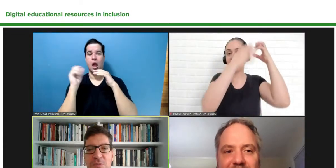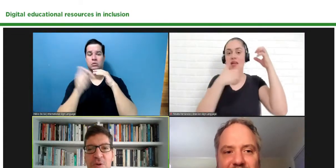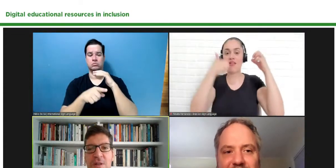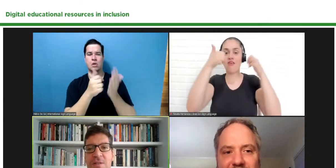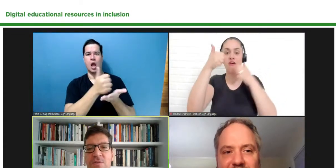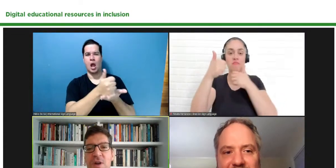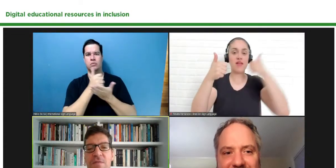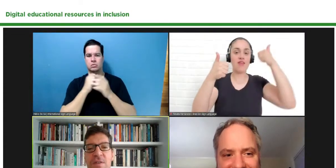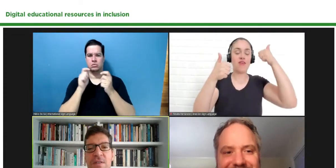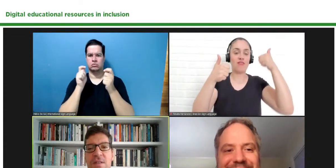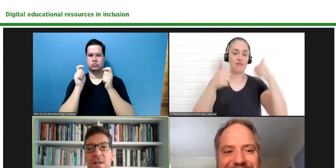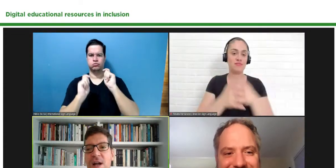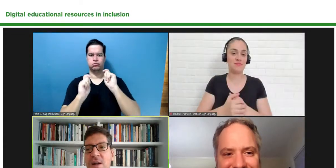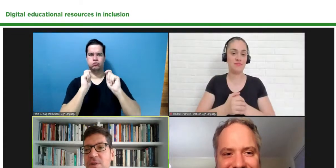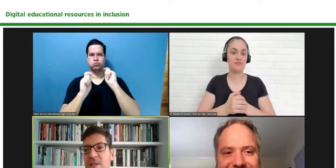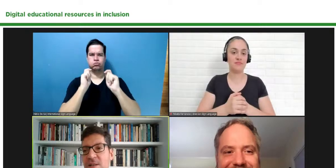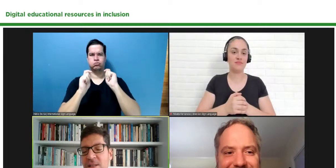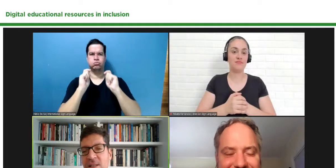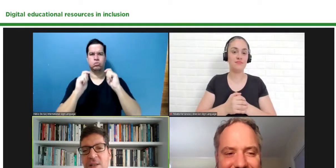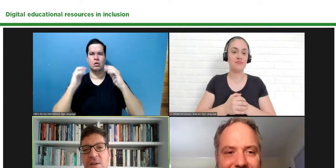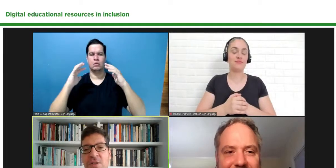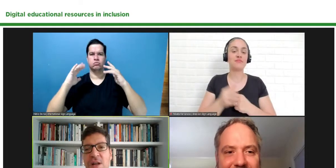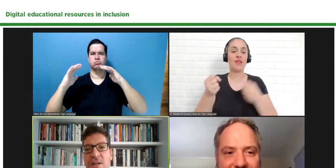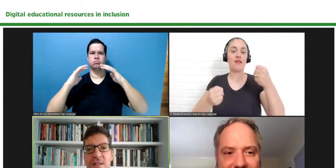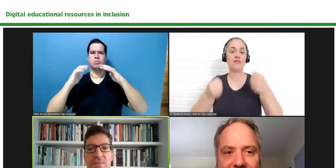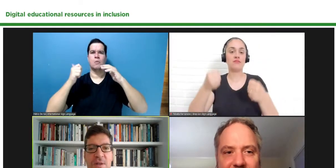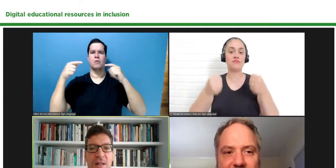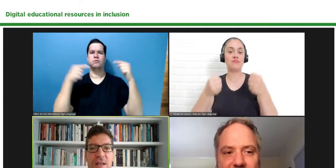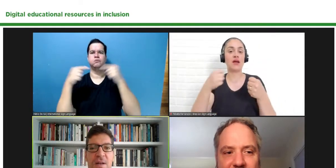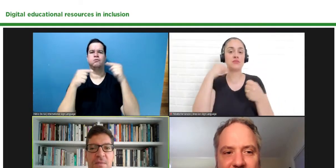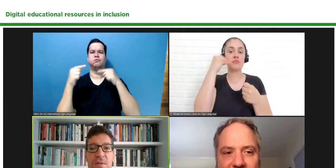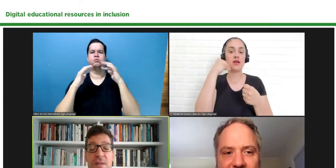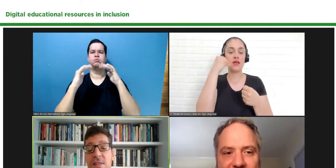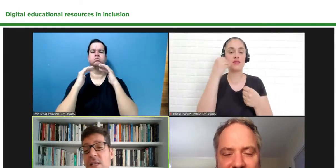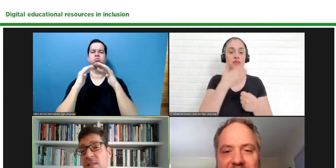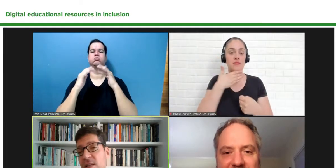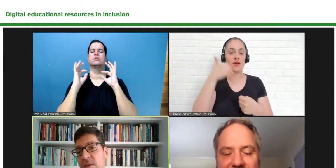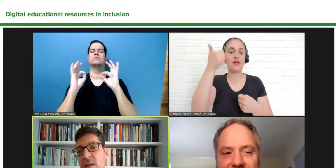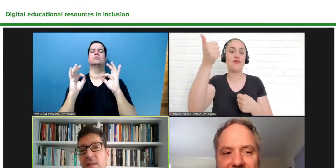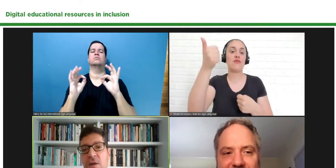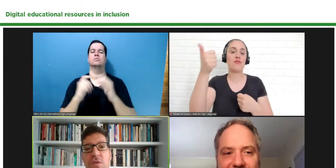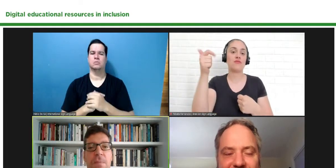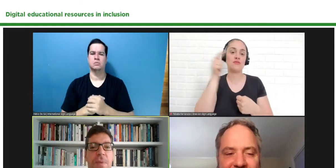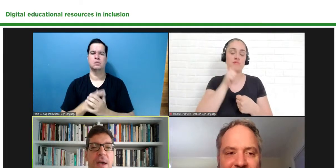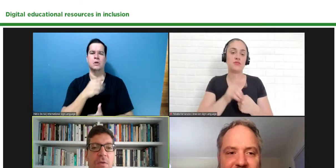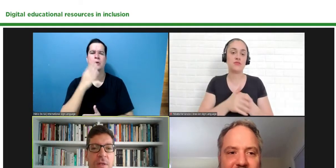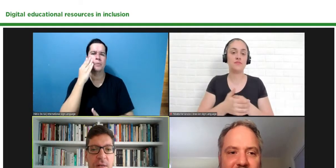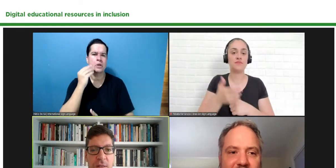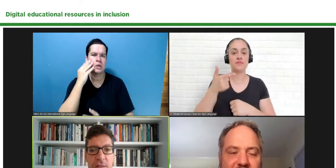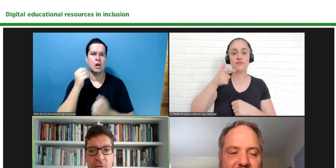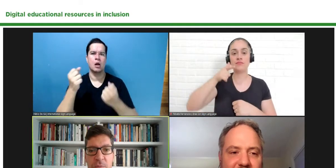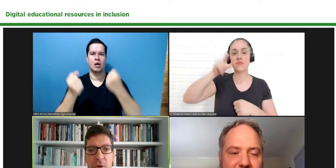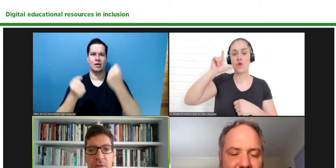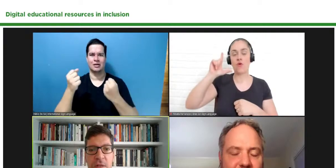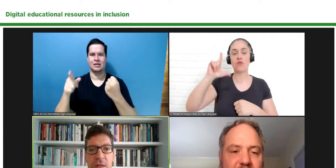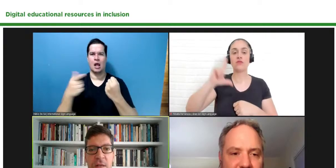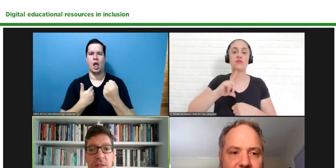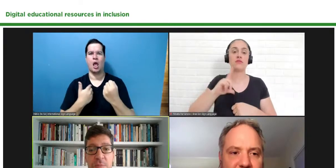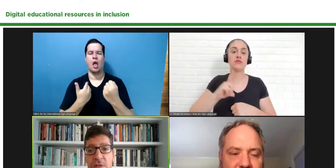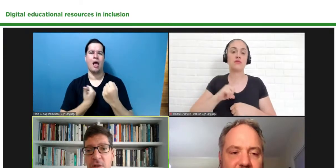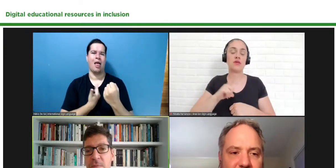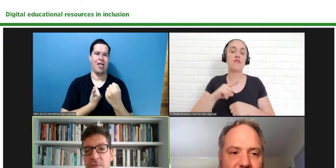least experience driving the car. We can share that later. Yesterday there was a panel here in Zero